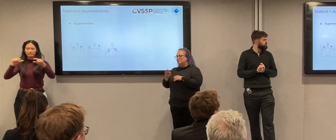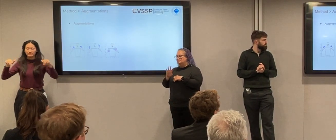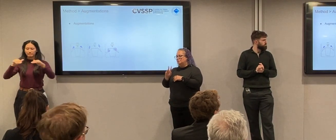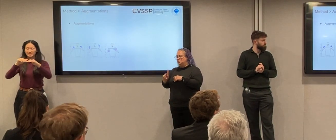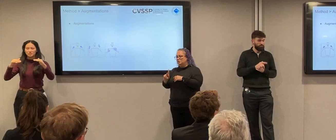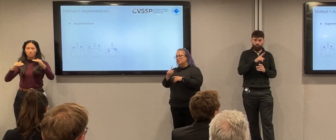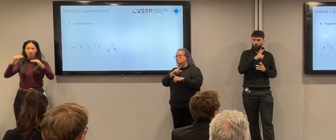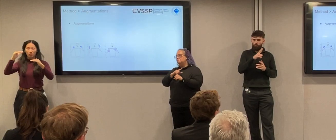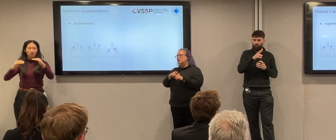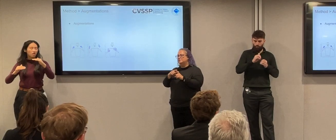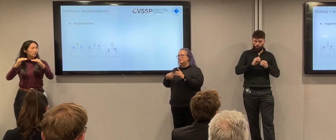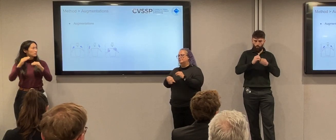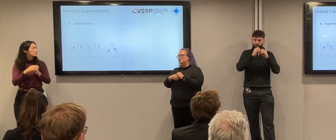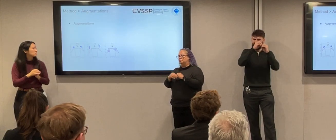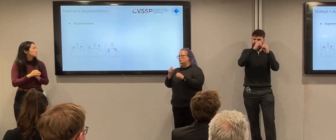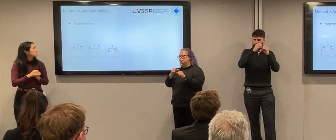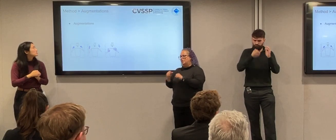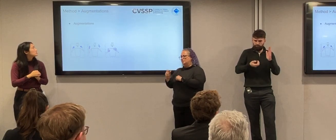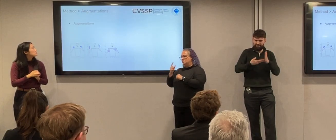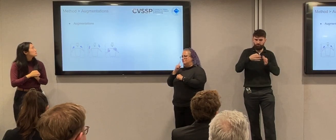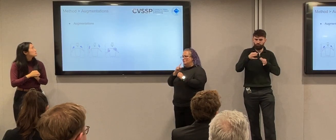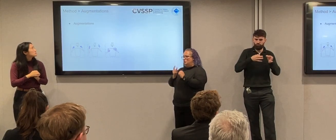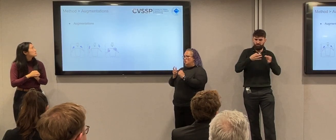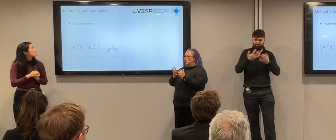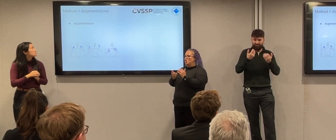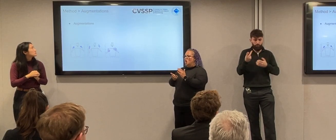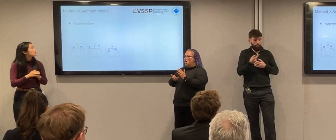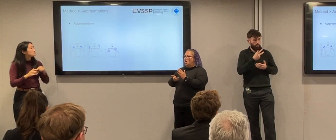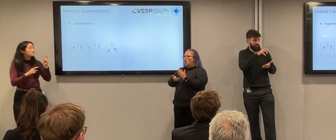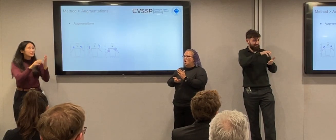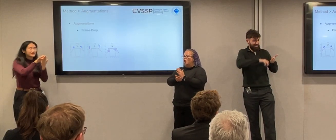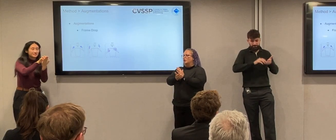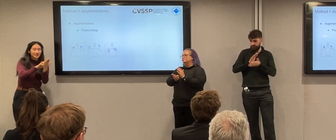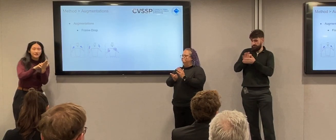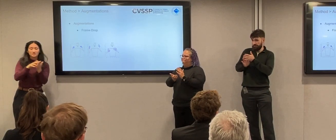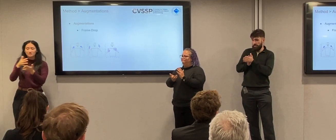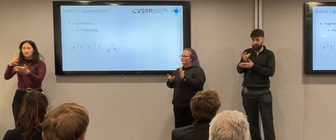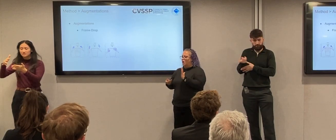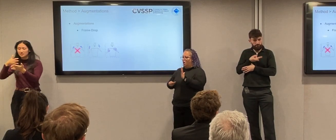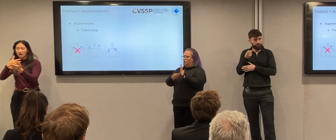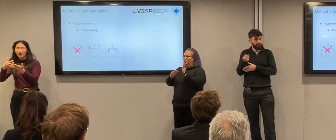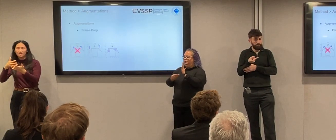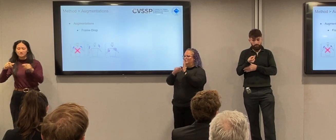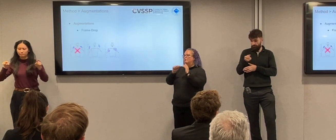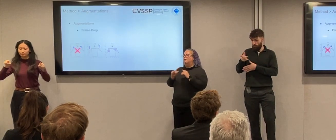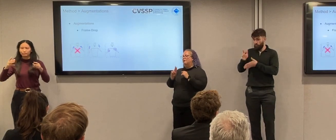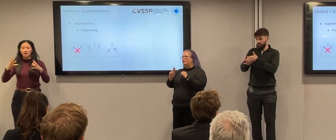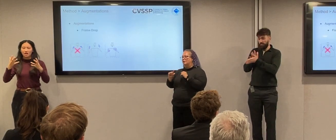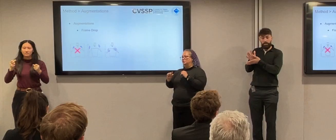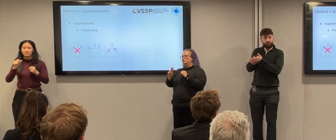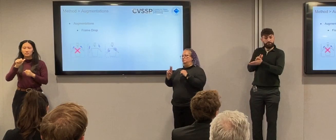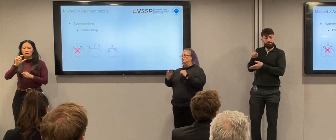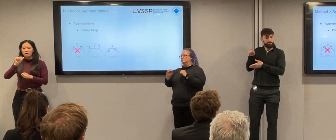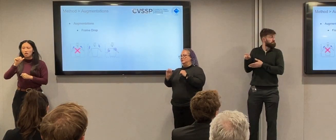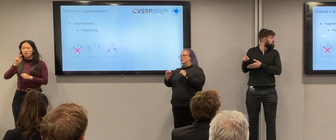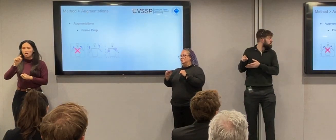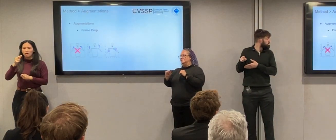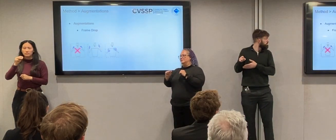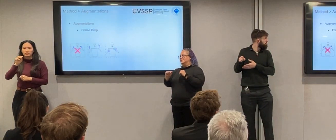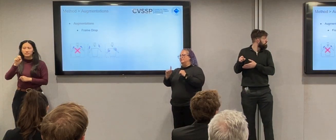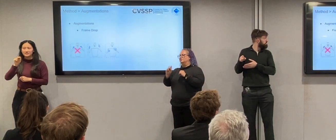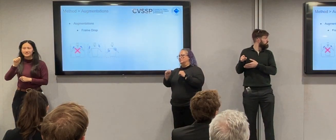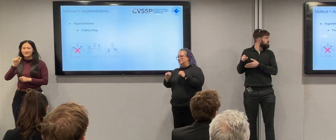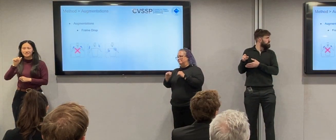strategies for augmentation in both text and sign level. In the sign level, we do